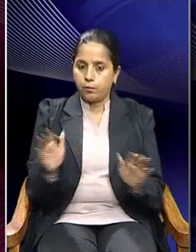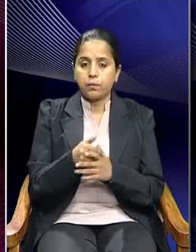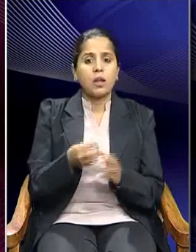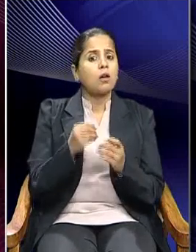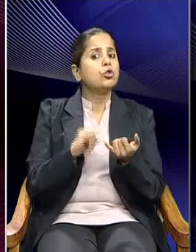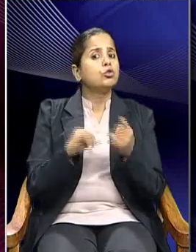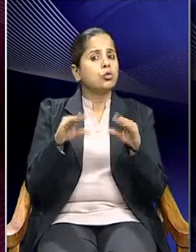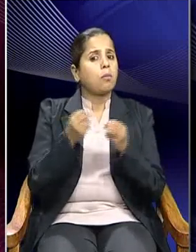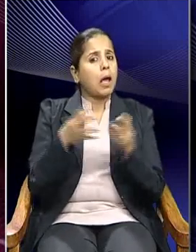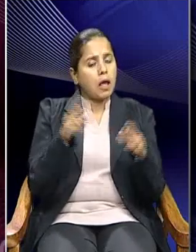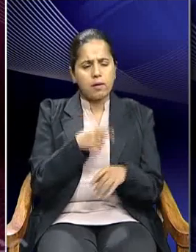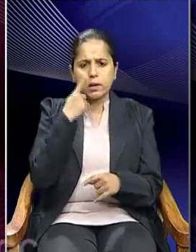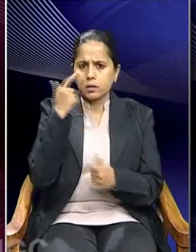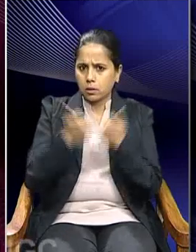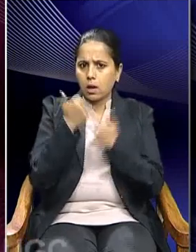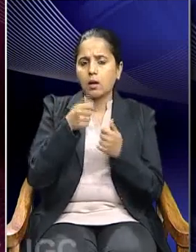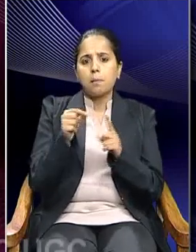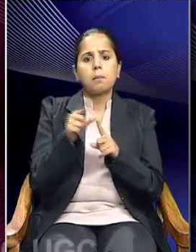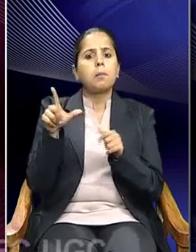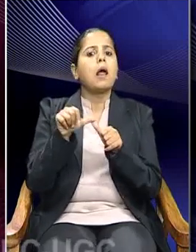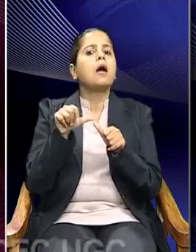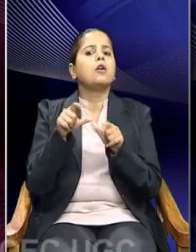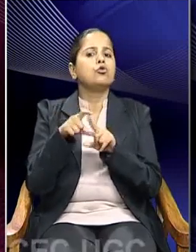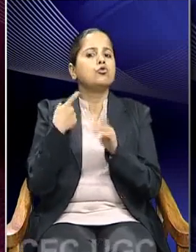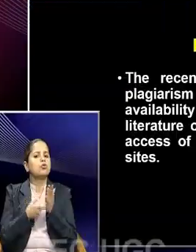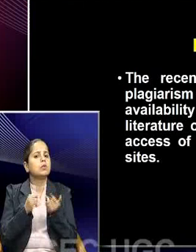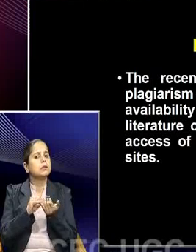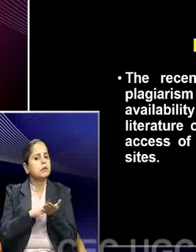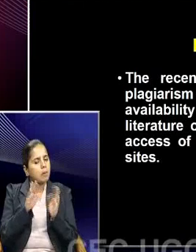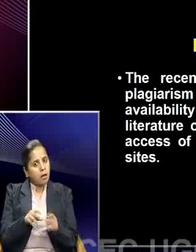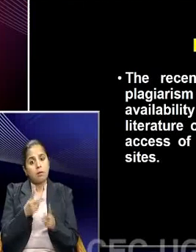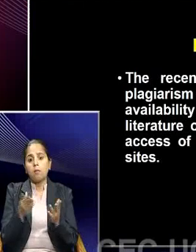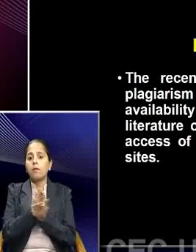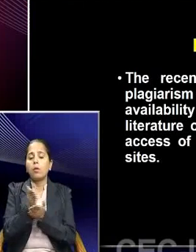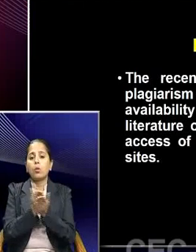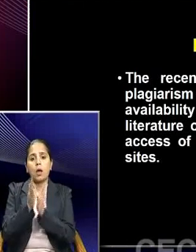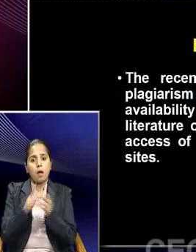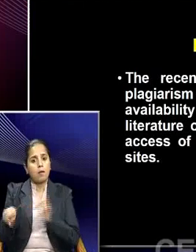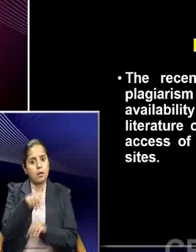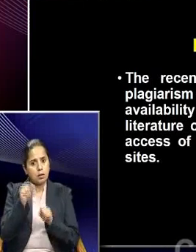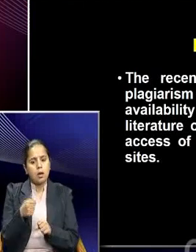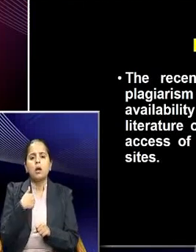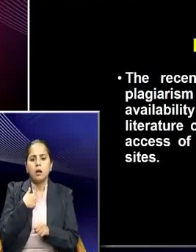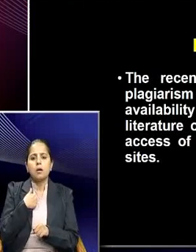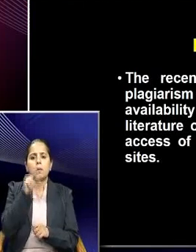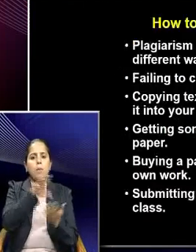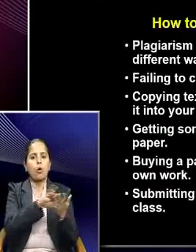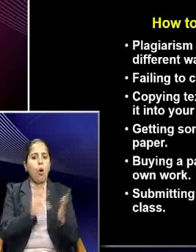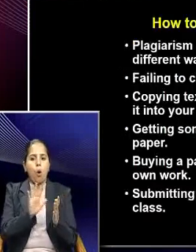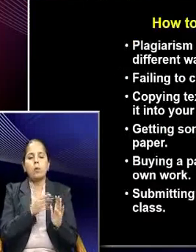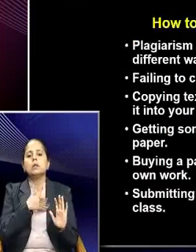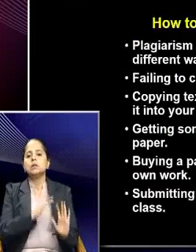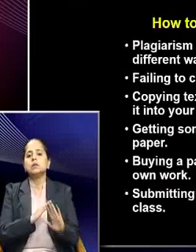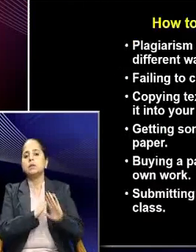to test the plagiarism, and there are several ways in which we can avoid